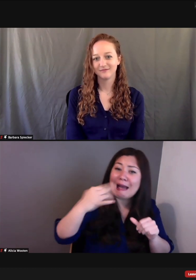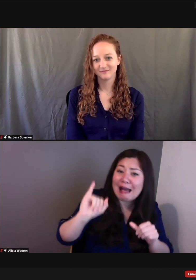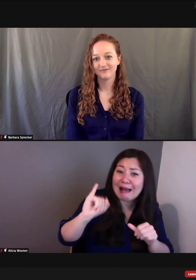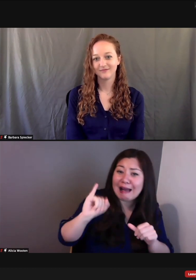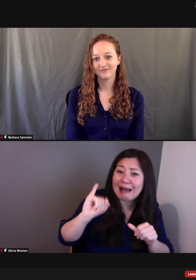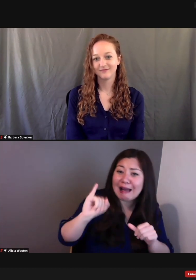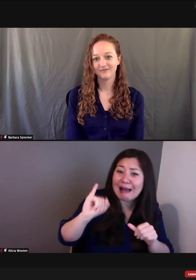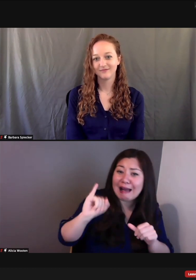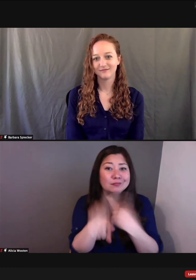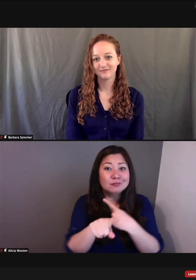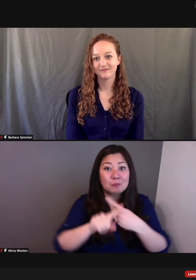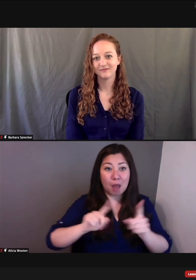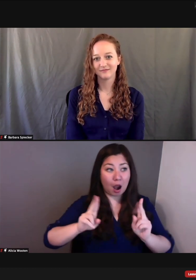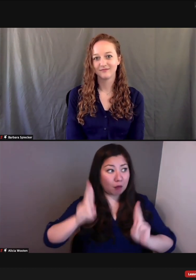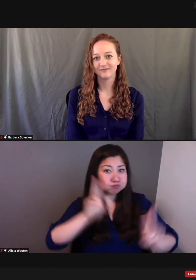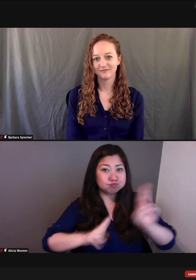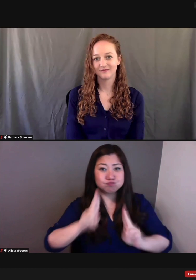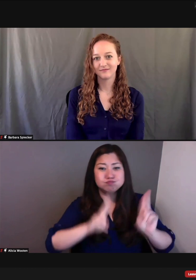though.